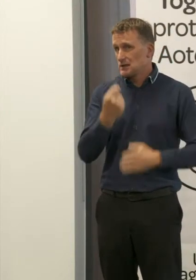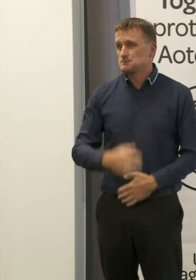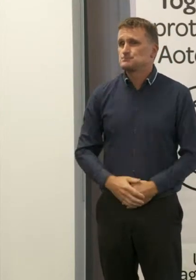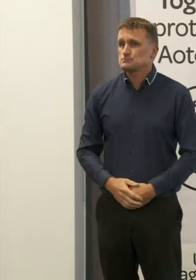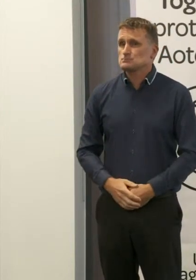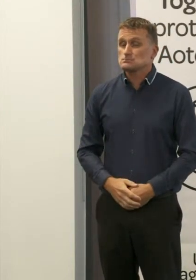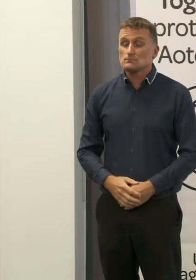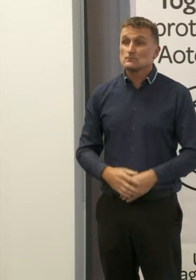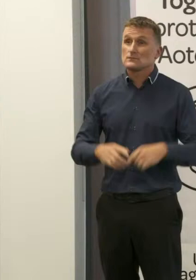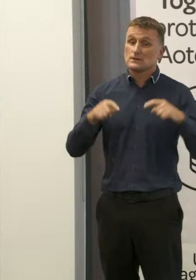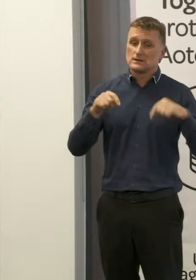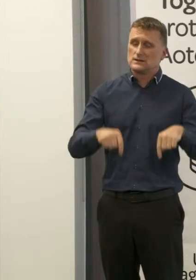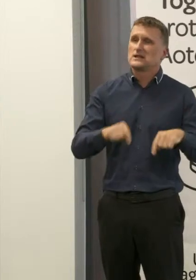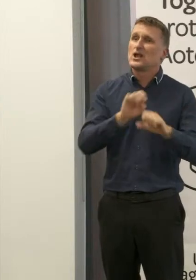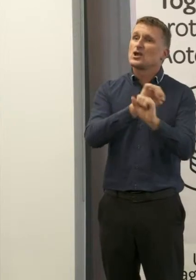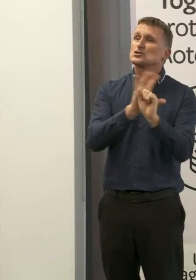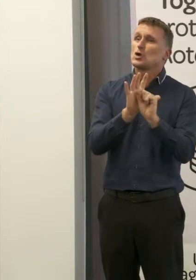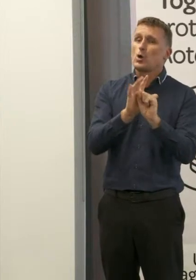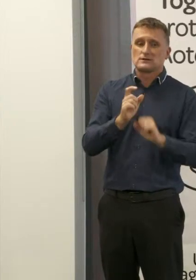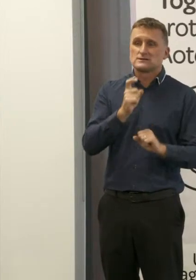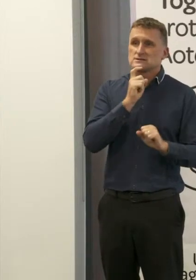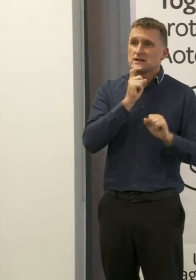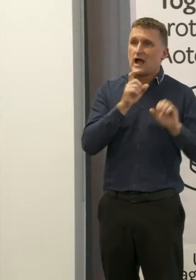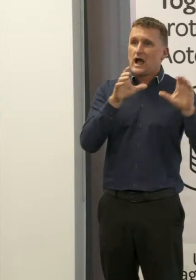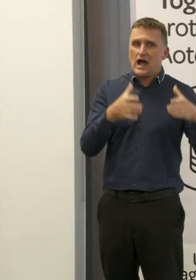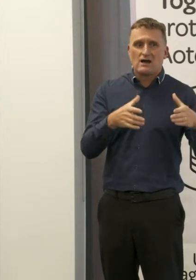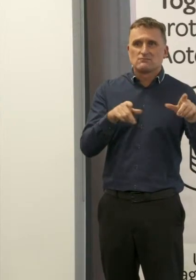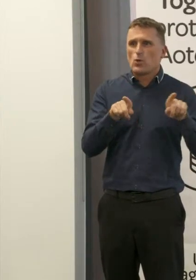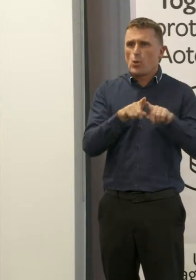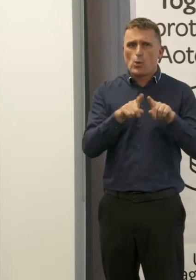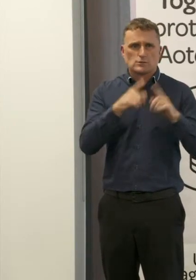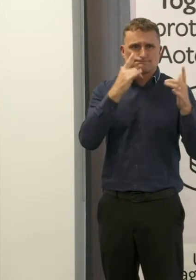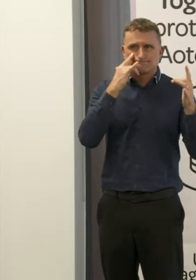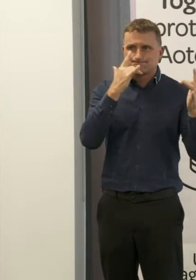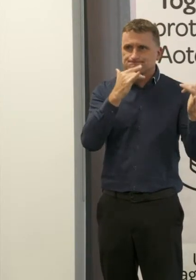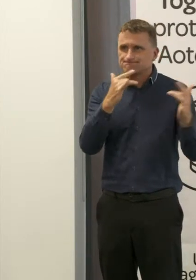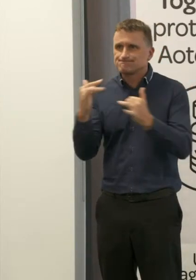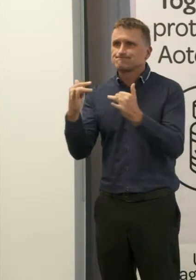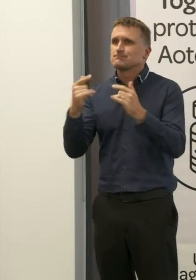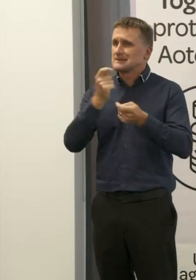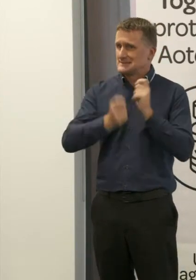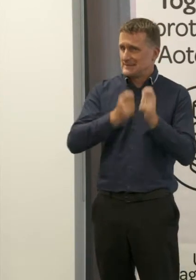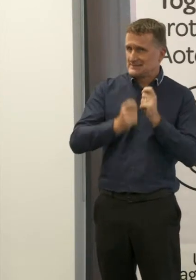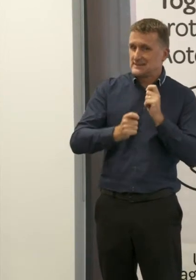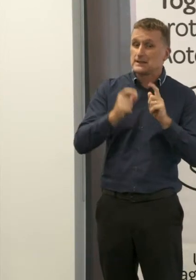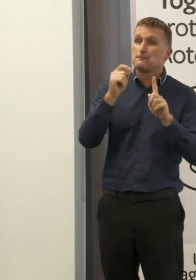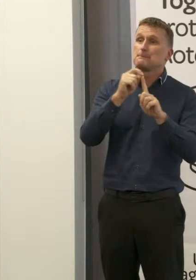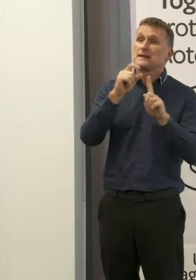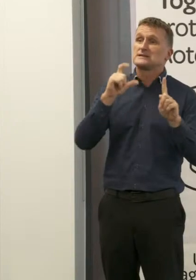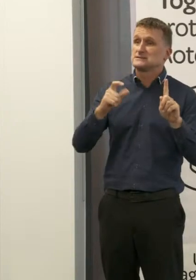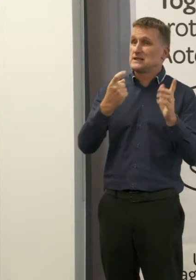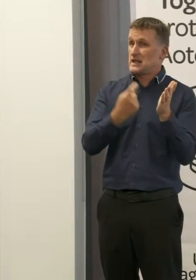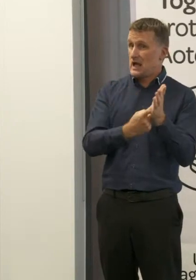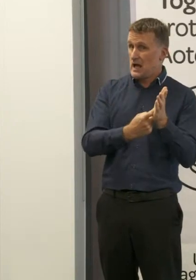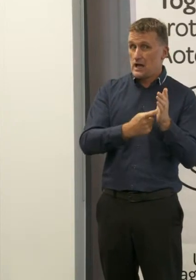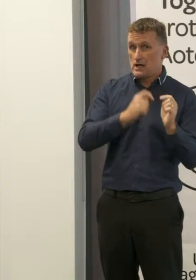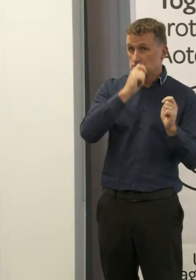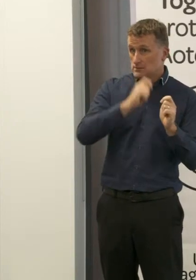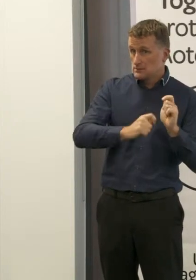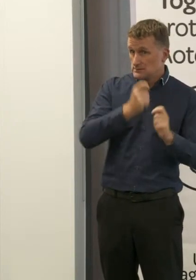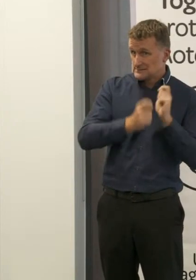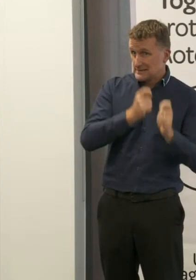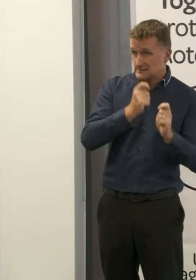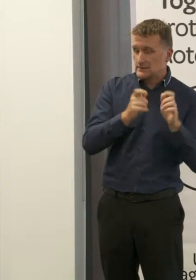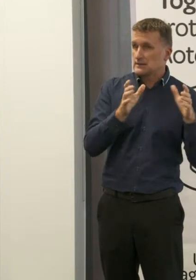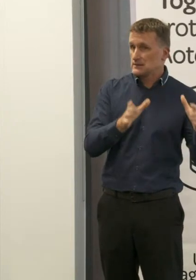COVID response workers who are currently undergoing surveillance testing using PCR will transition to rapid antigen tests, so we free